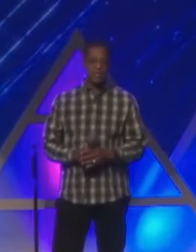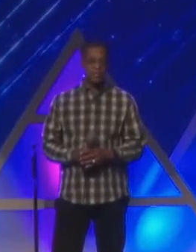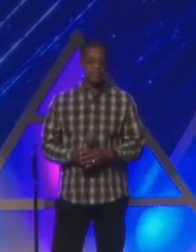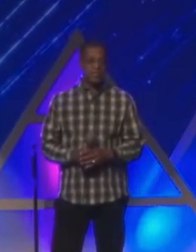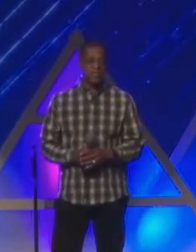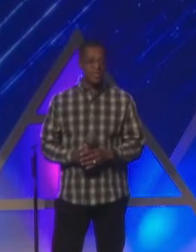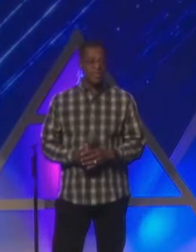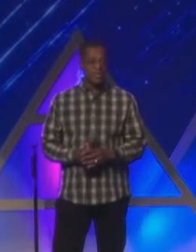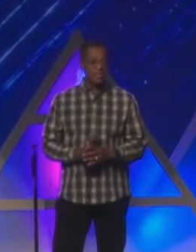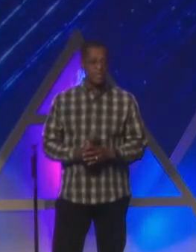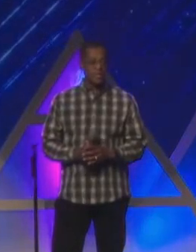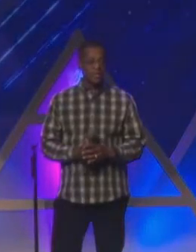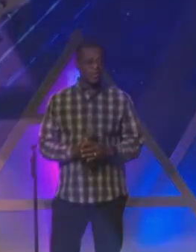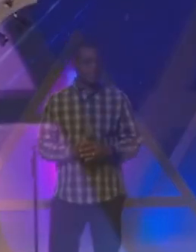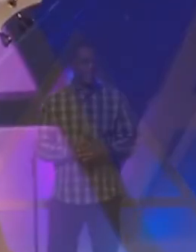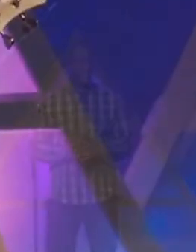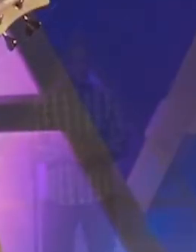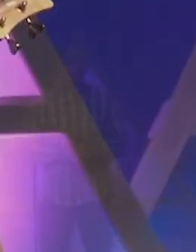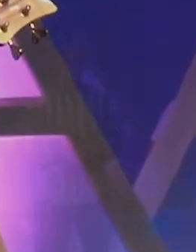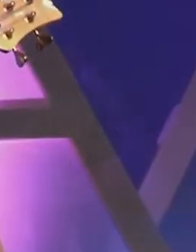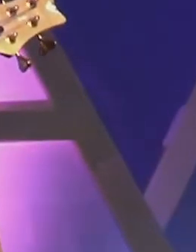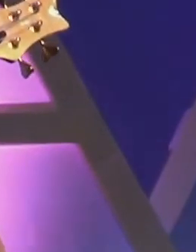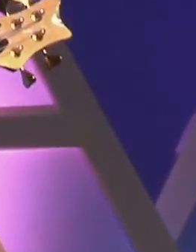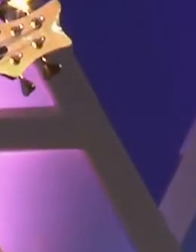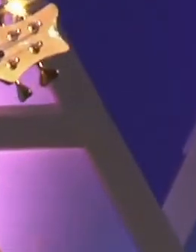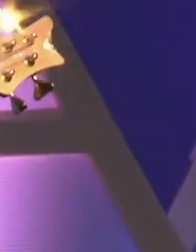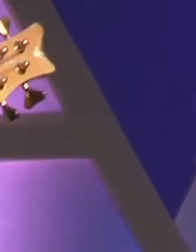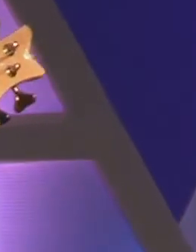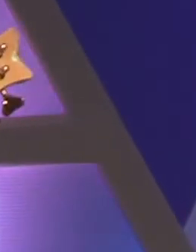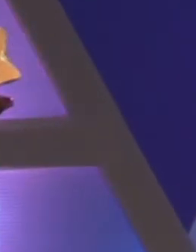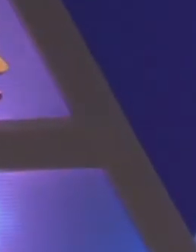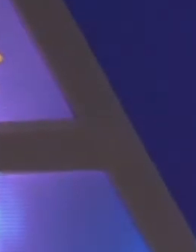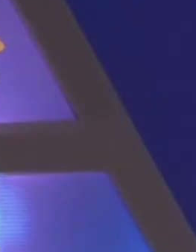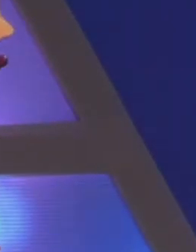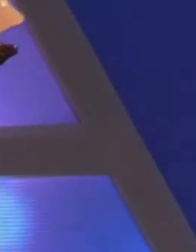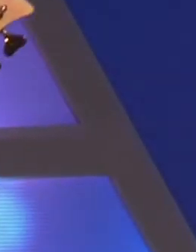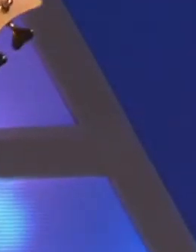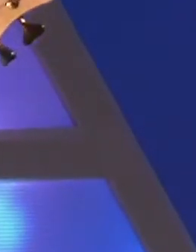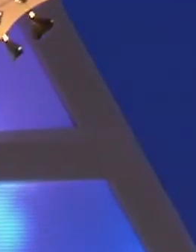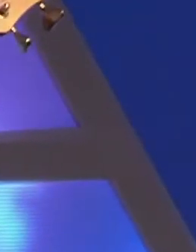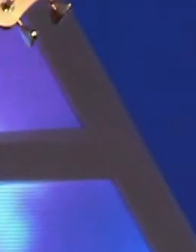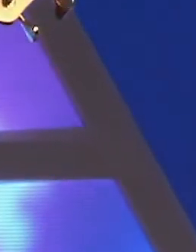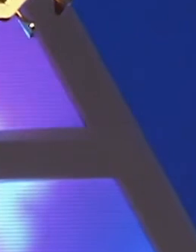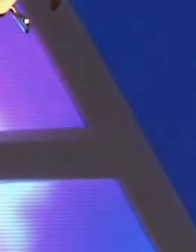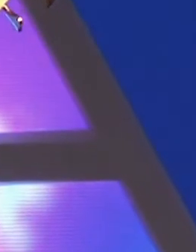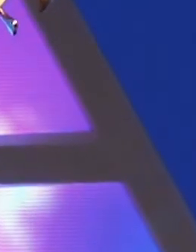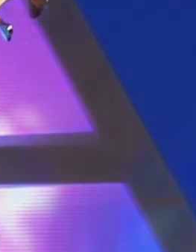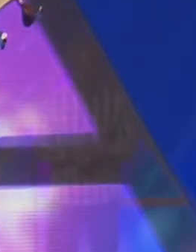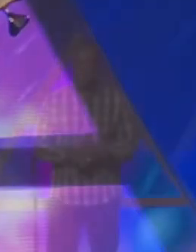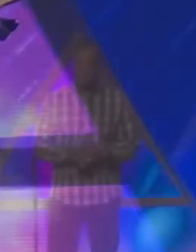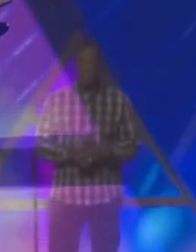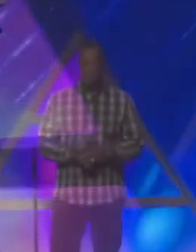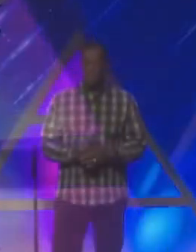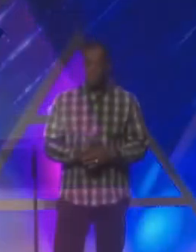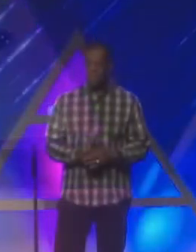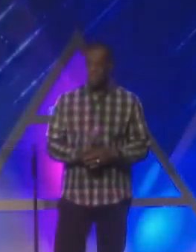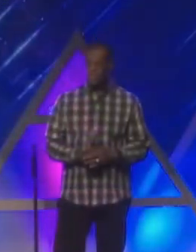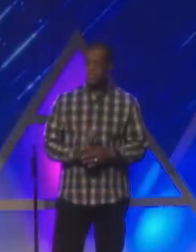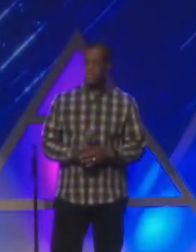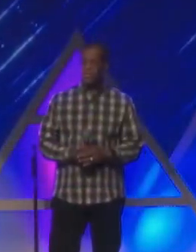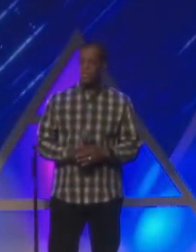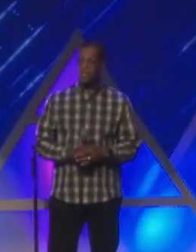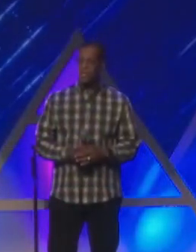up until I lay my head, I will sing of